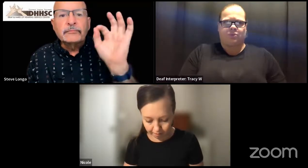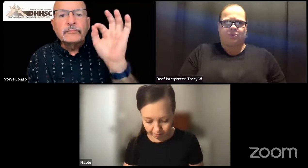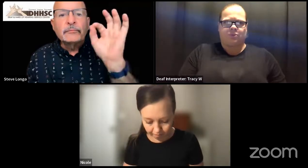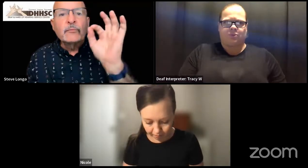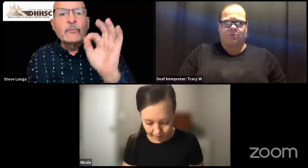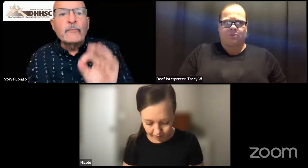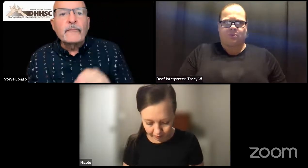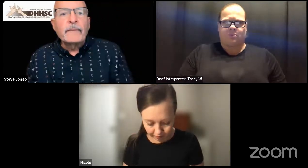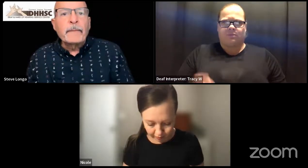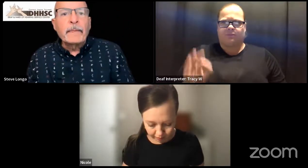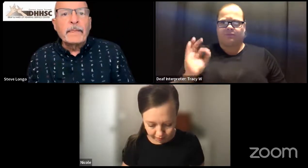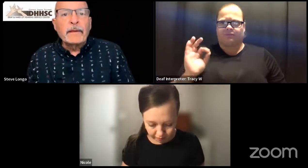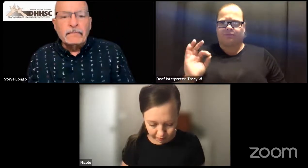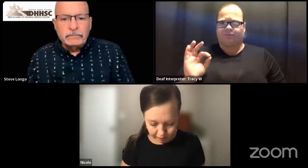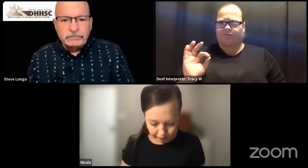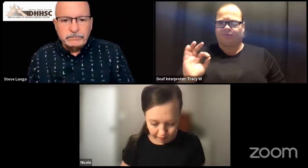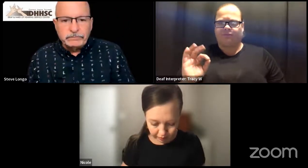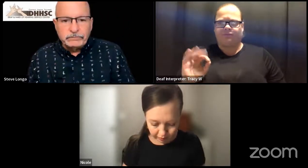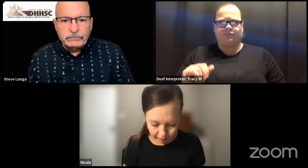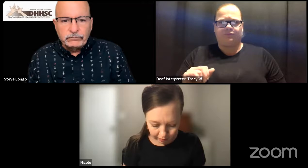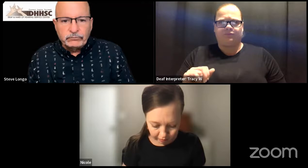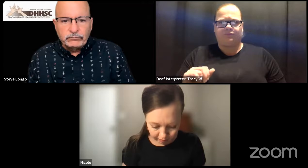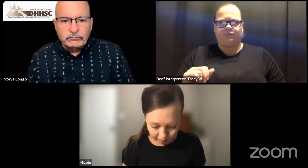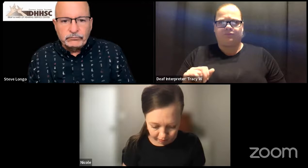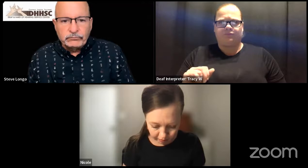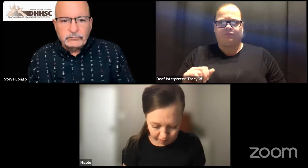One moment, please.